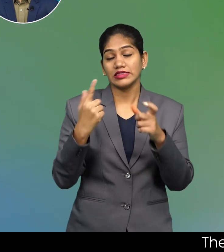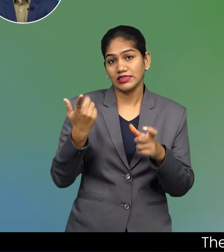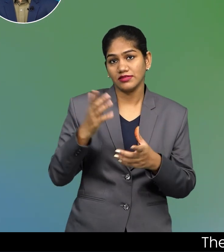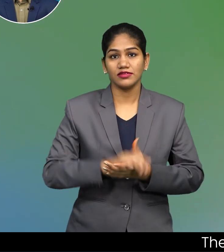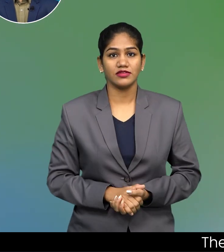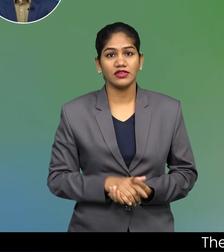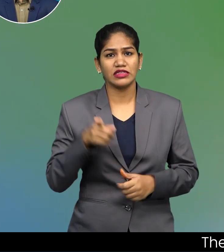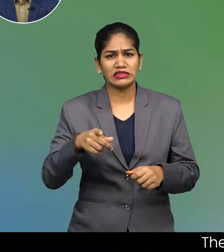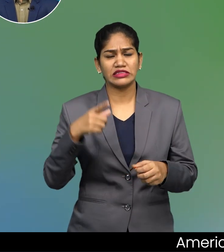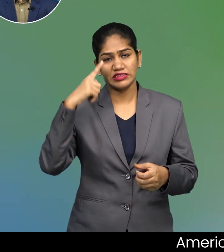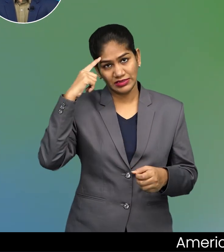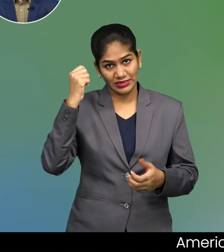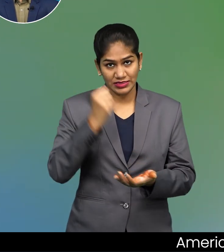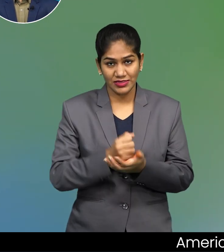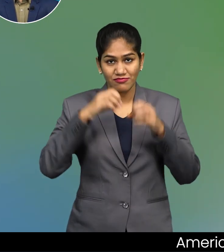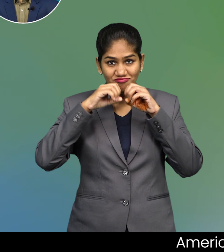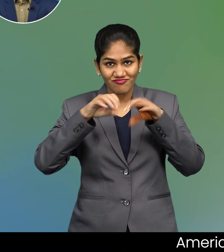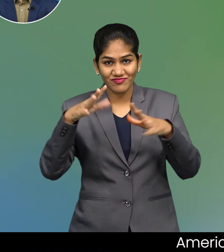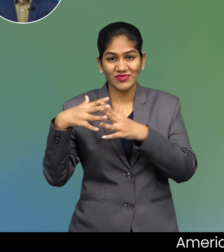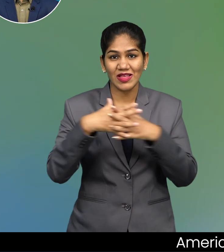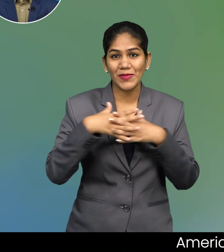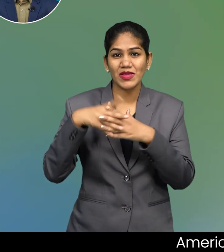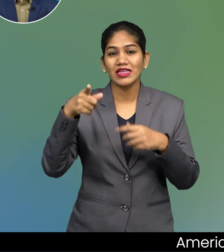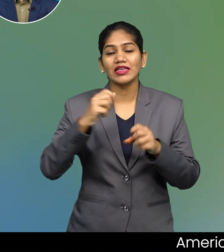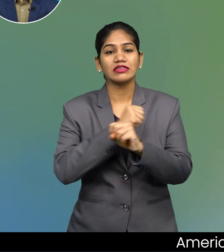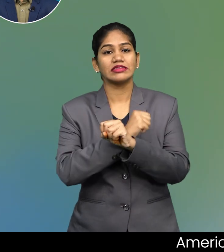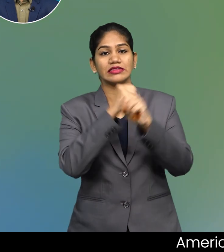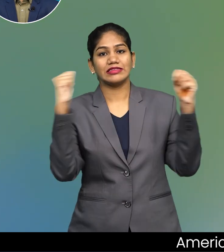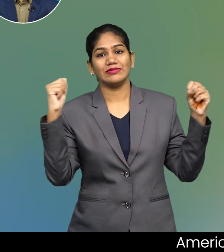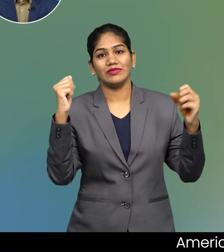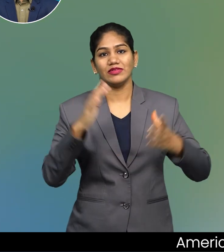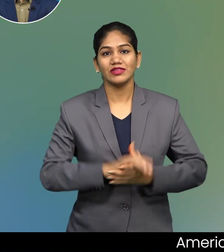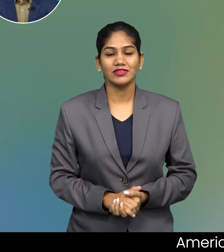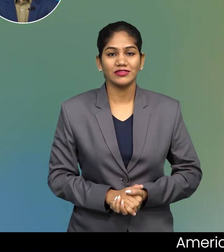the Declaration of American Independence.